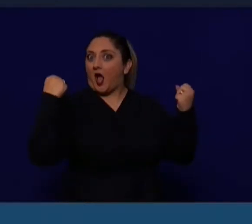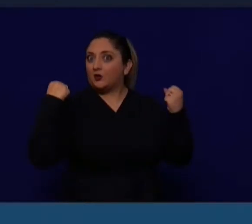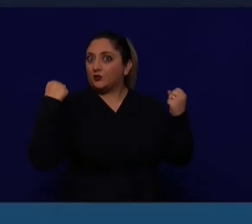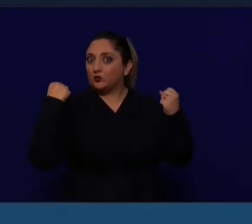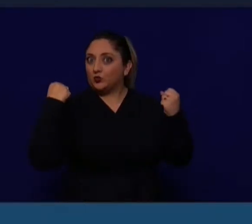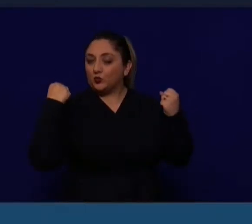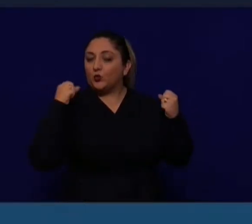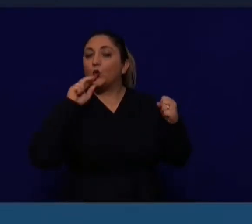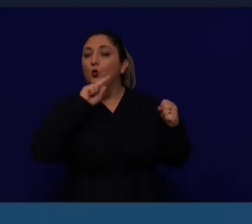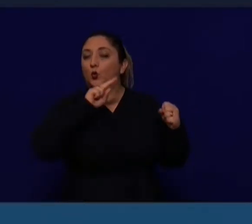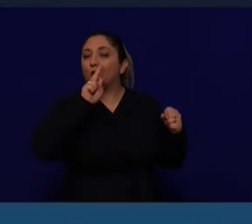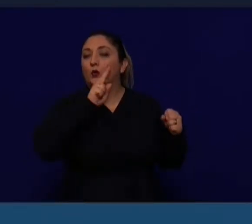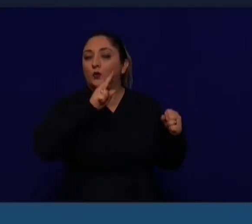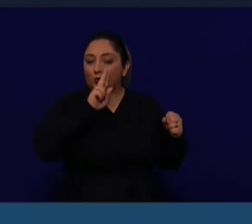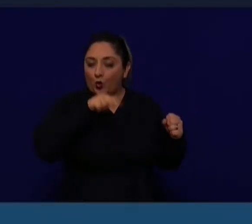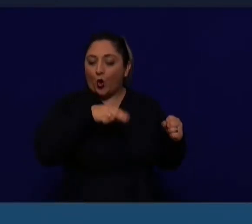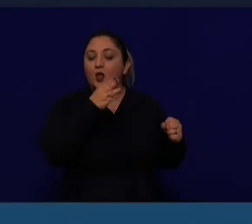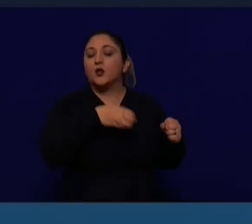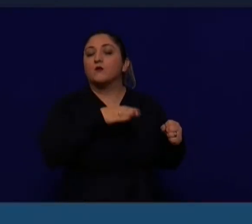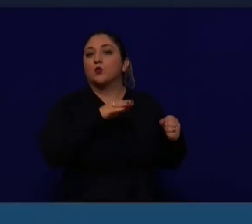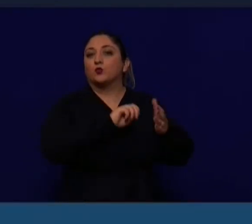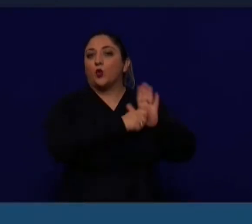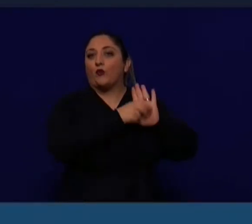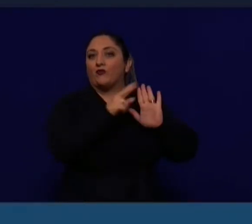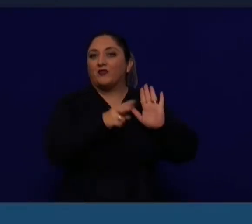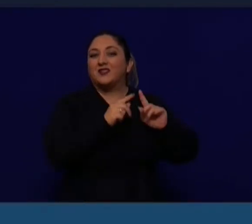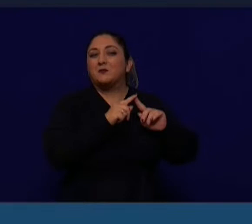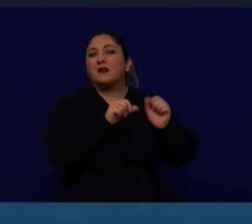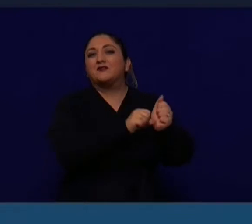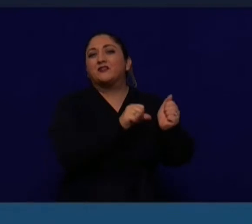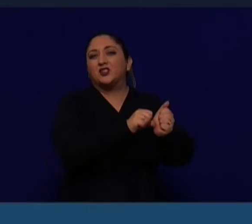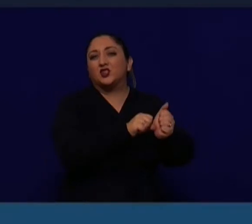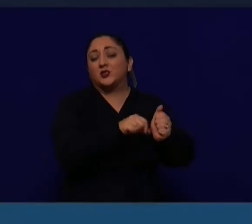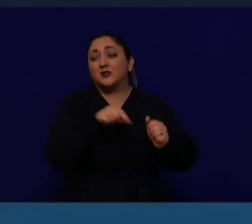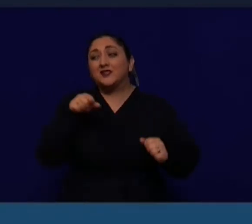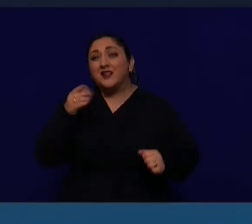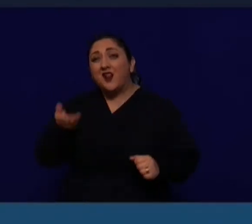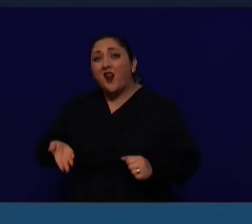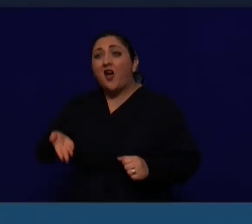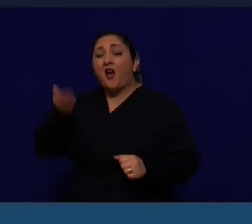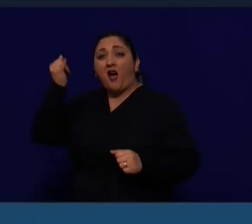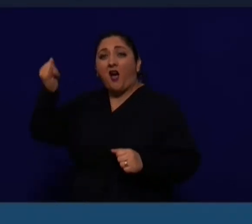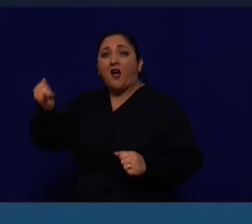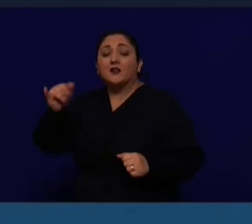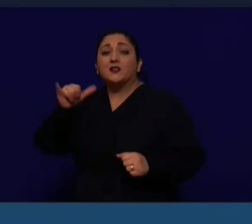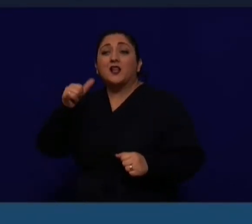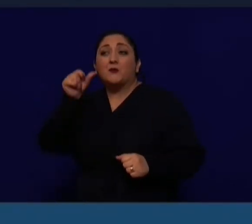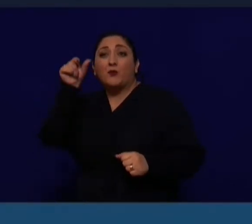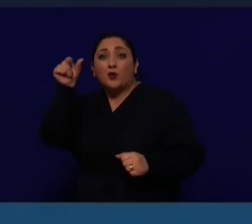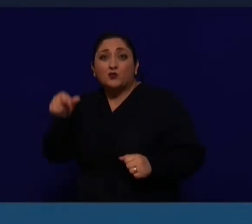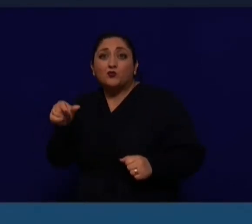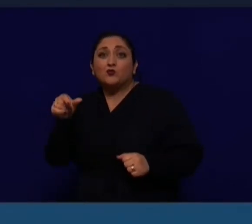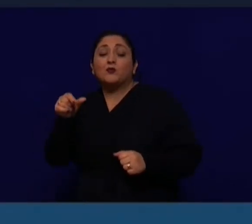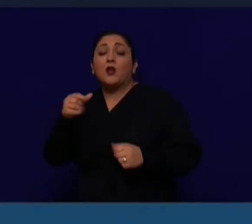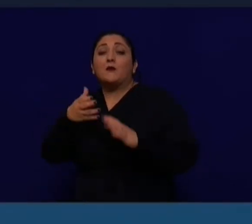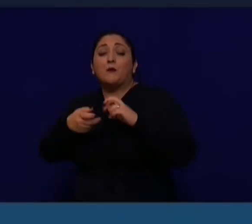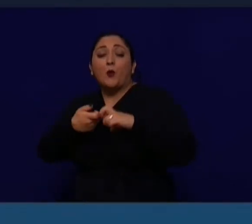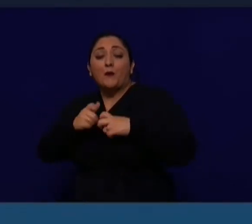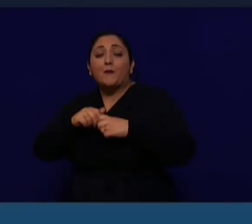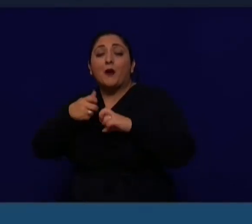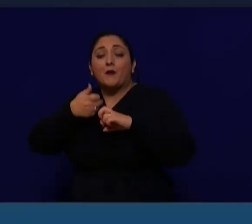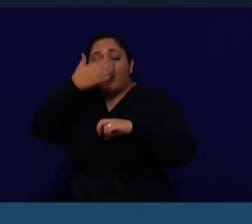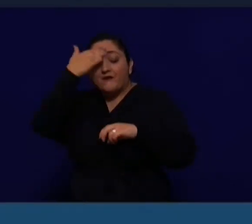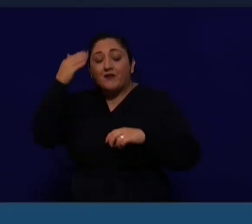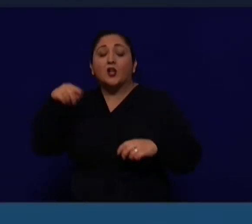but it is much more common in persons who have chronic complications. And the main complications that we are seeing is people who have respiratory